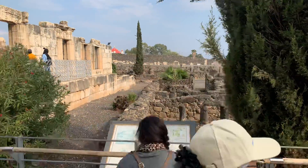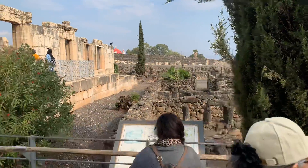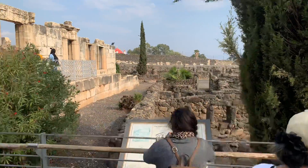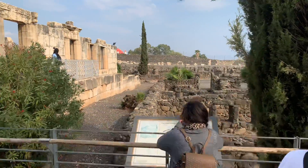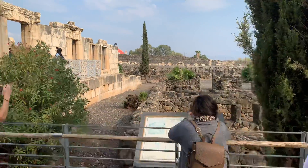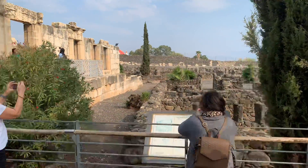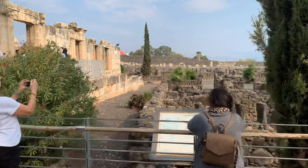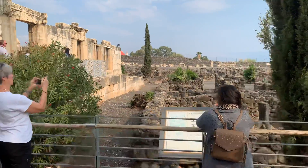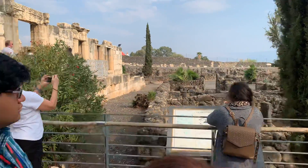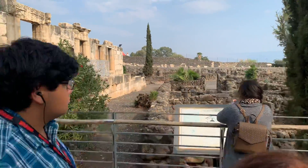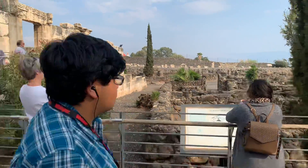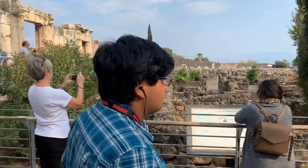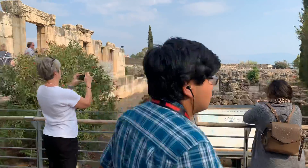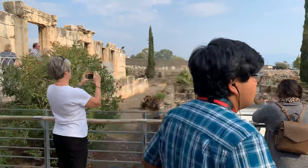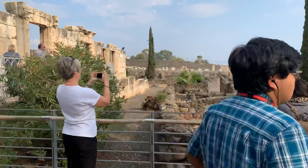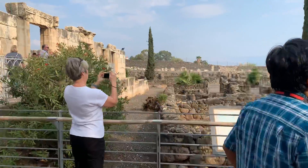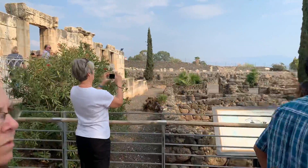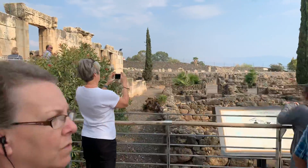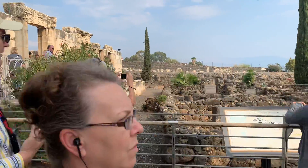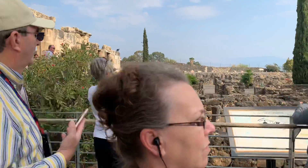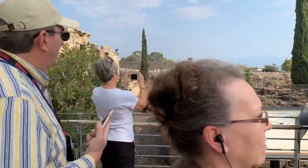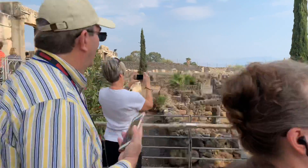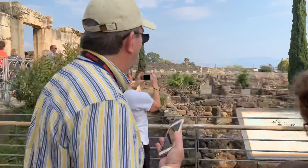Wait slowly.